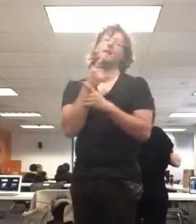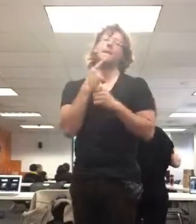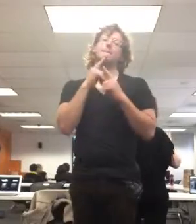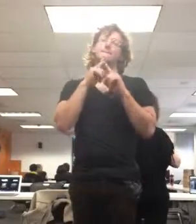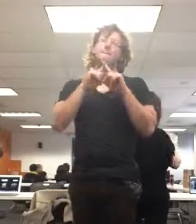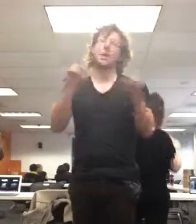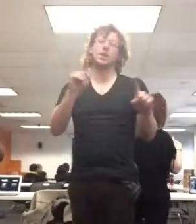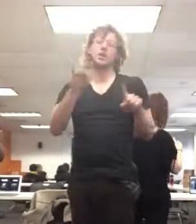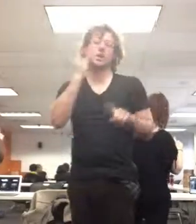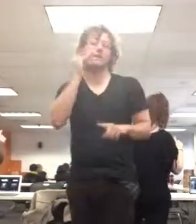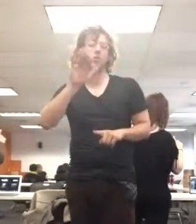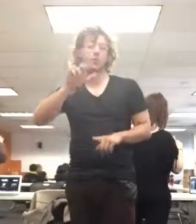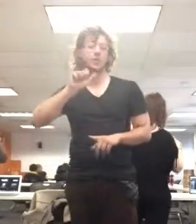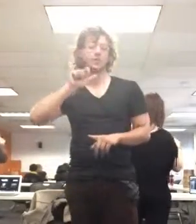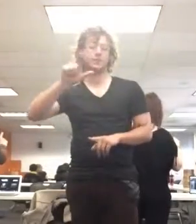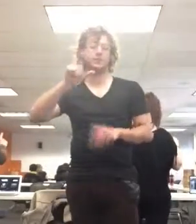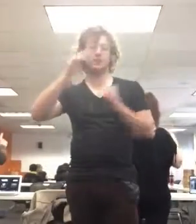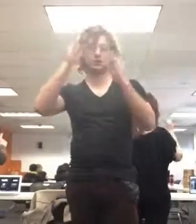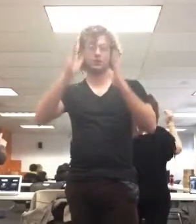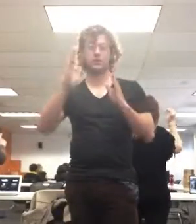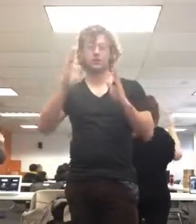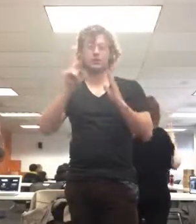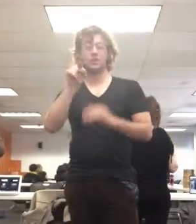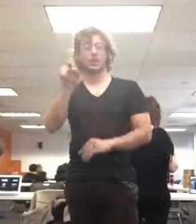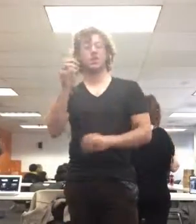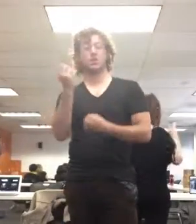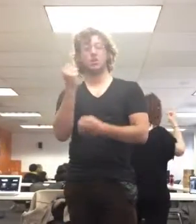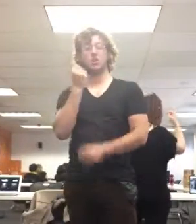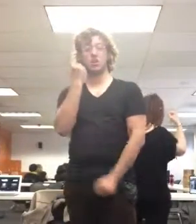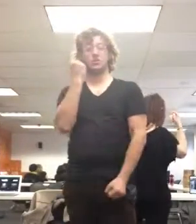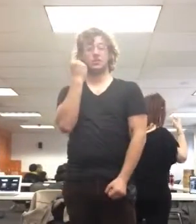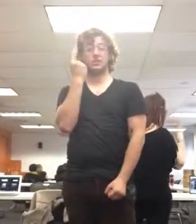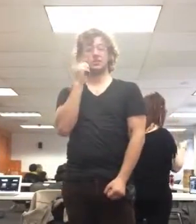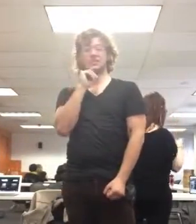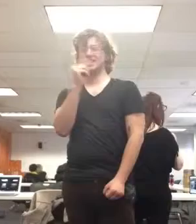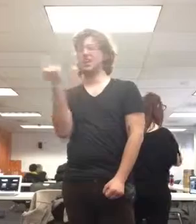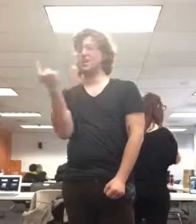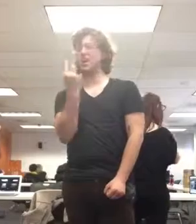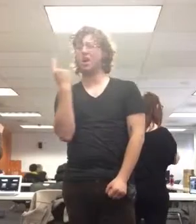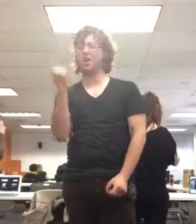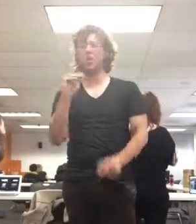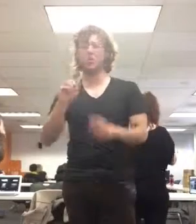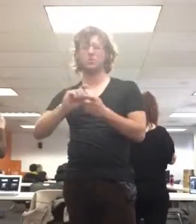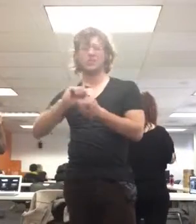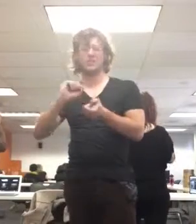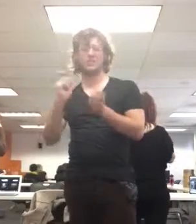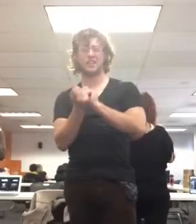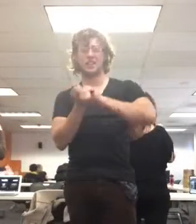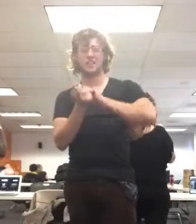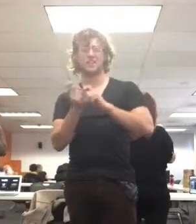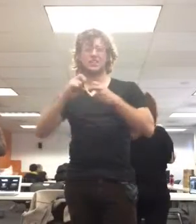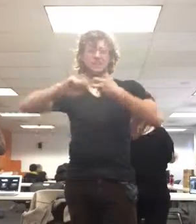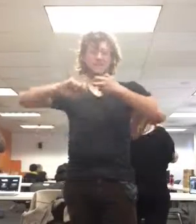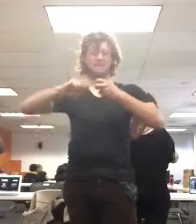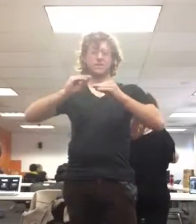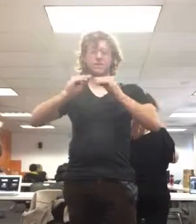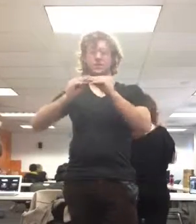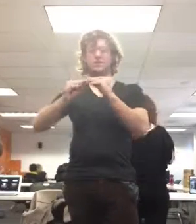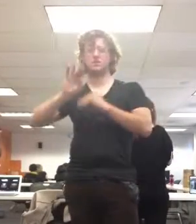teachers understand you, they don't often correct those little tiny errors that you're making in